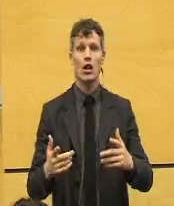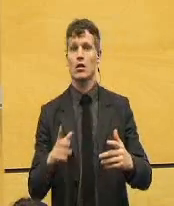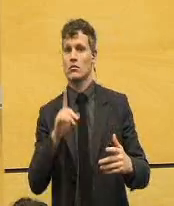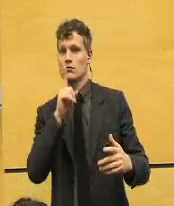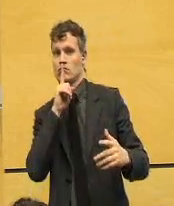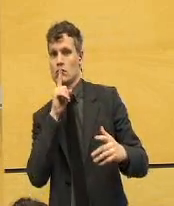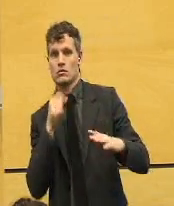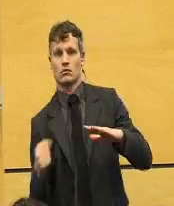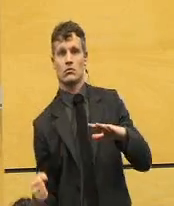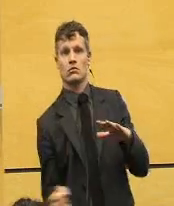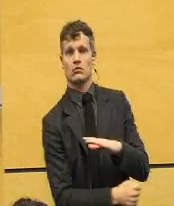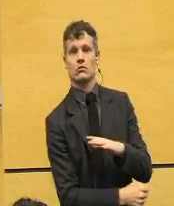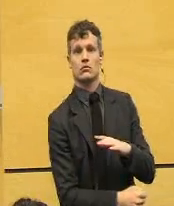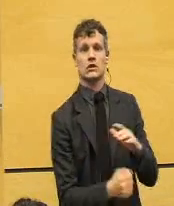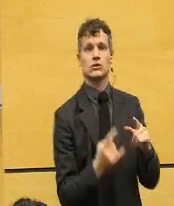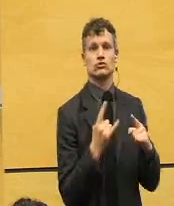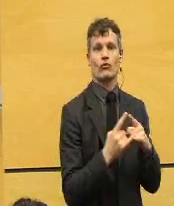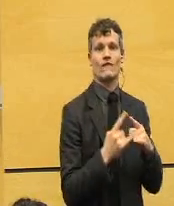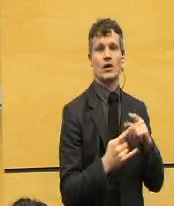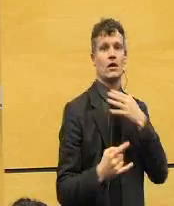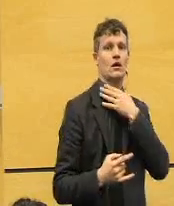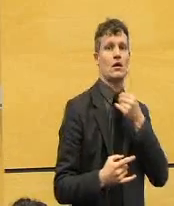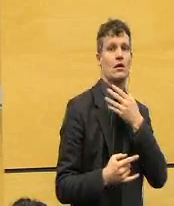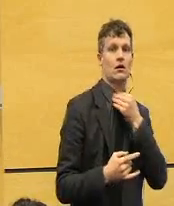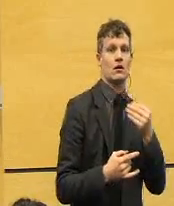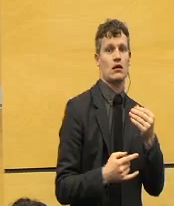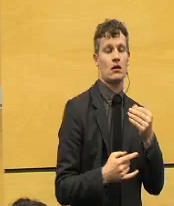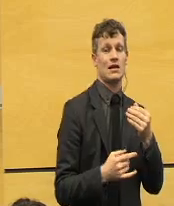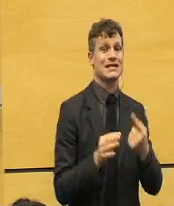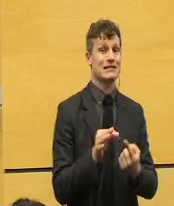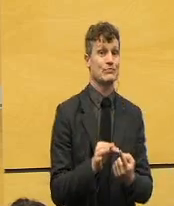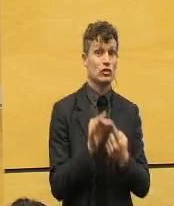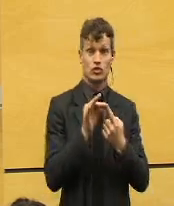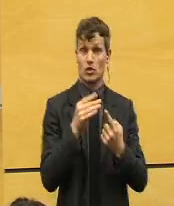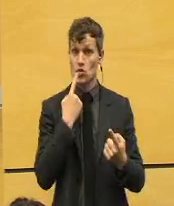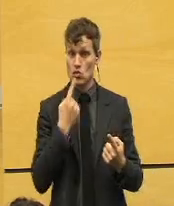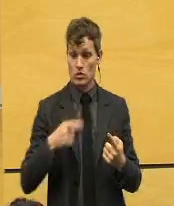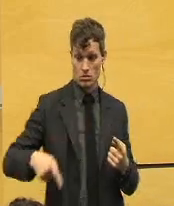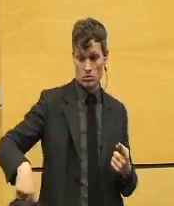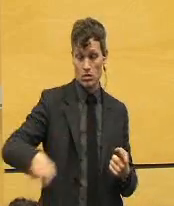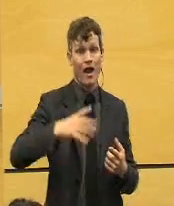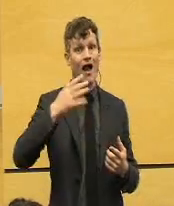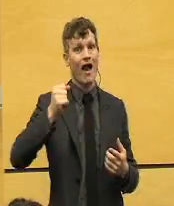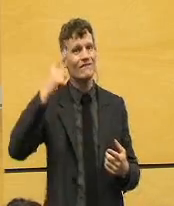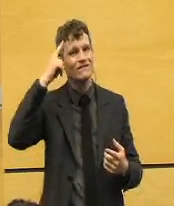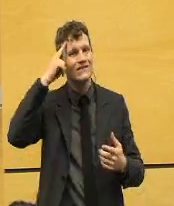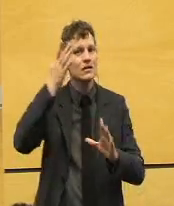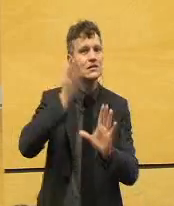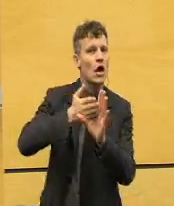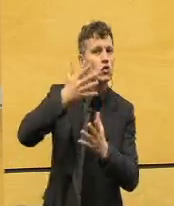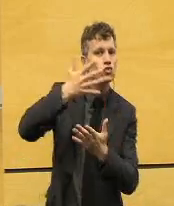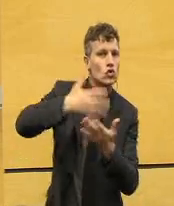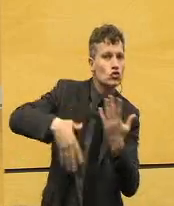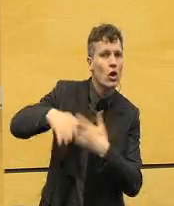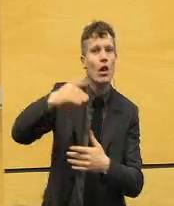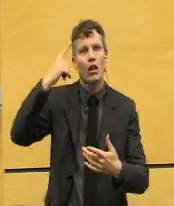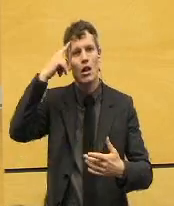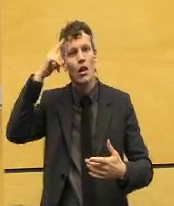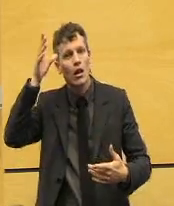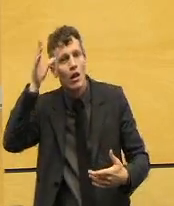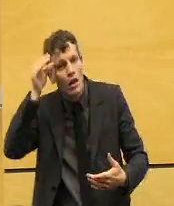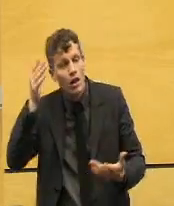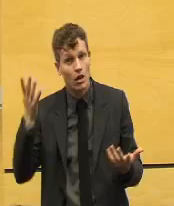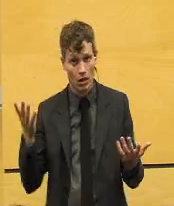or psychosocial disabilities, and what preventative measures are in place. And on